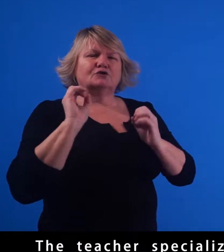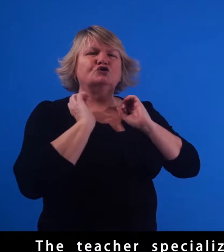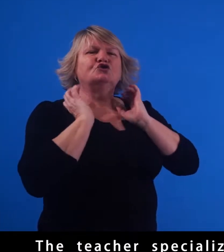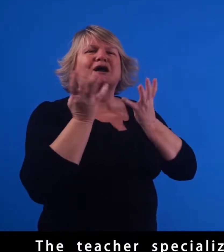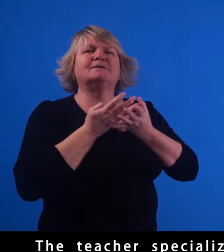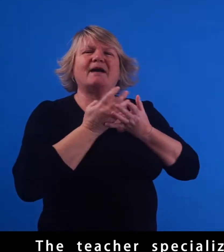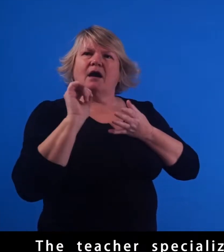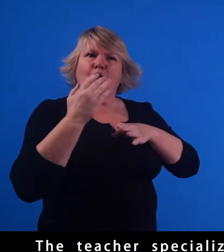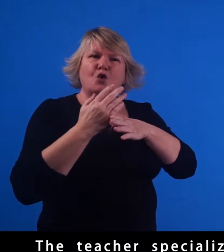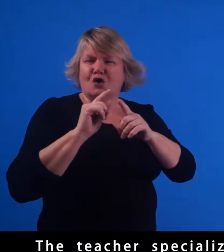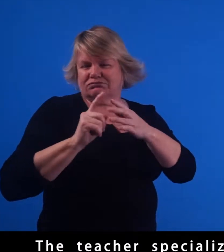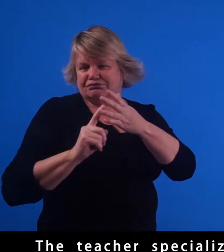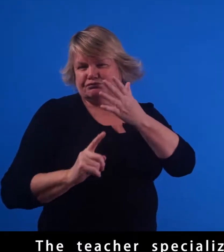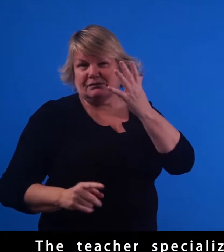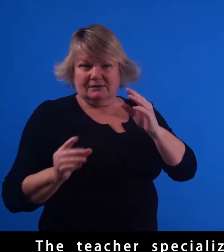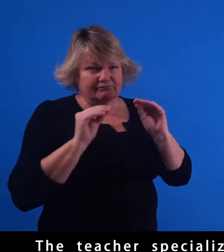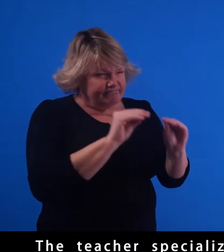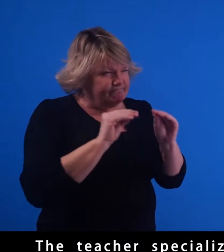Shakespeare.